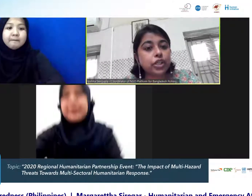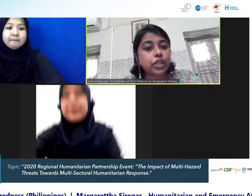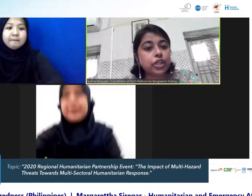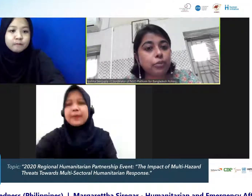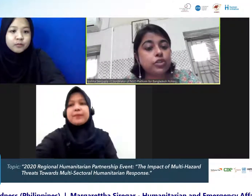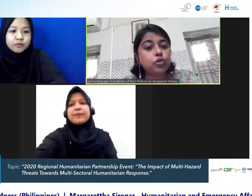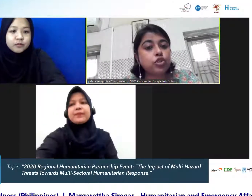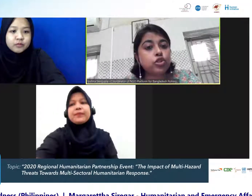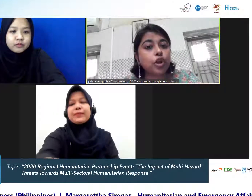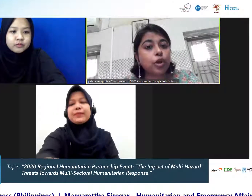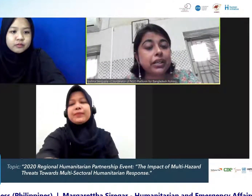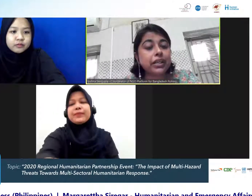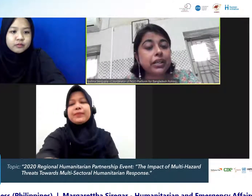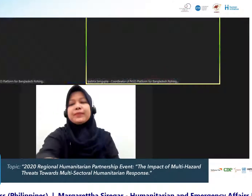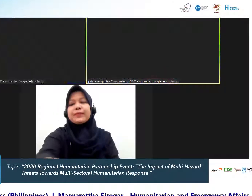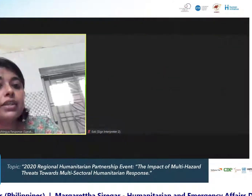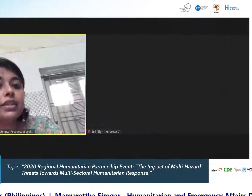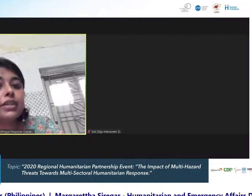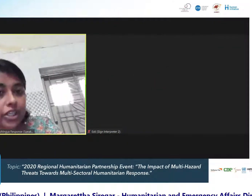socio-economic